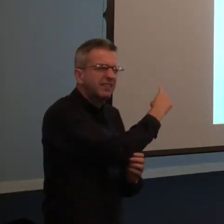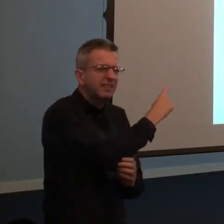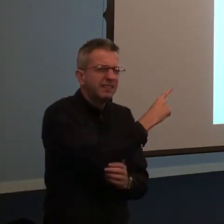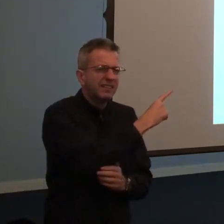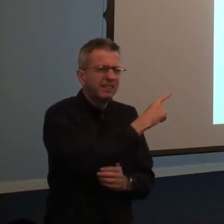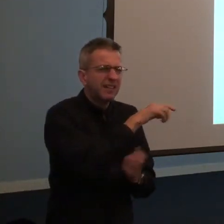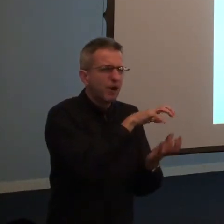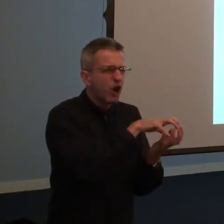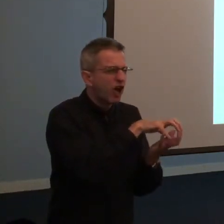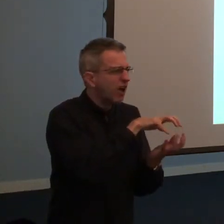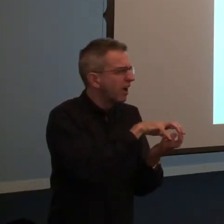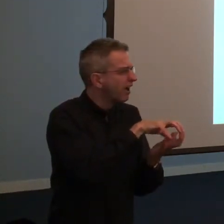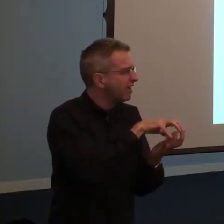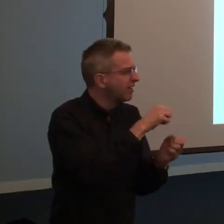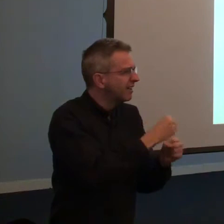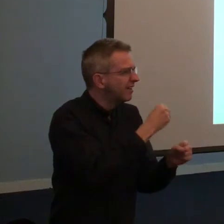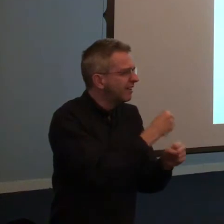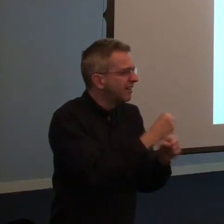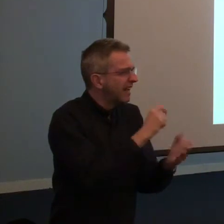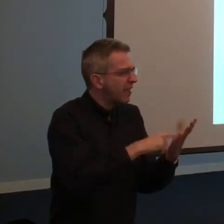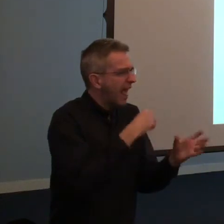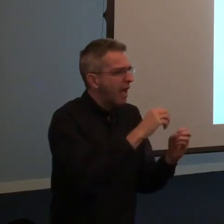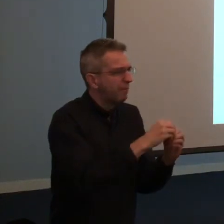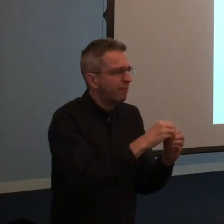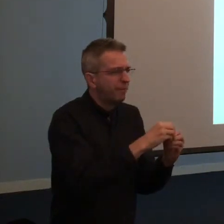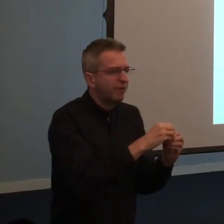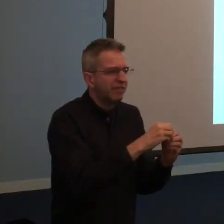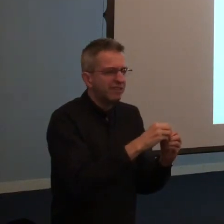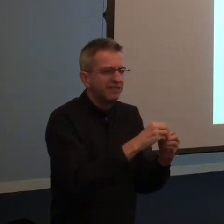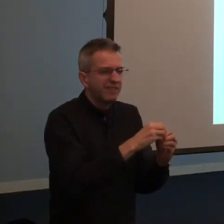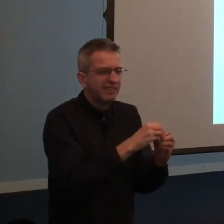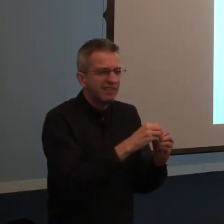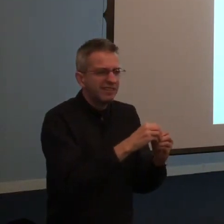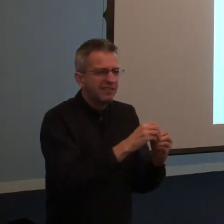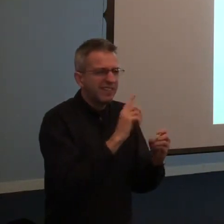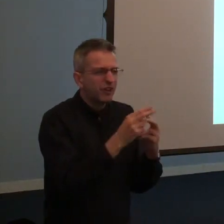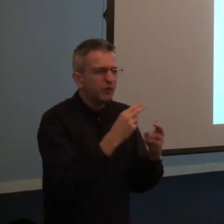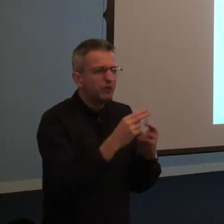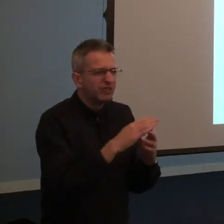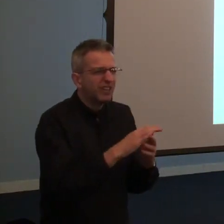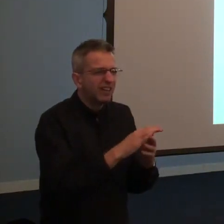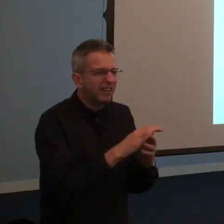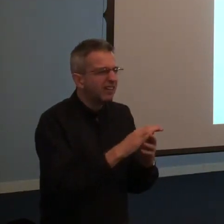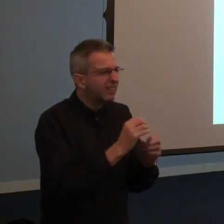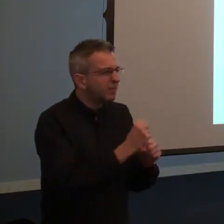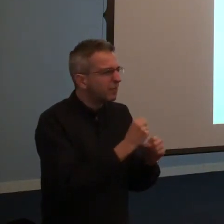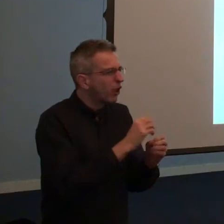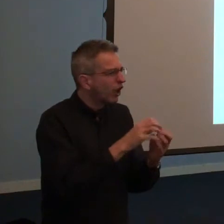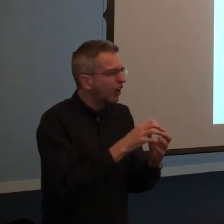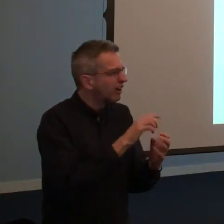Did anyone see this? Remember the burger that had been made in a lab? Do you see the news on that, maybe?